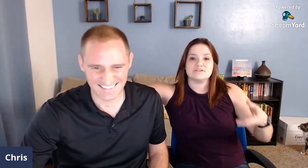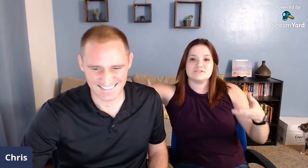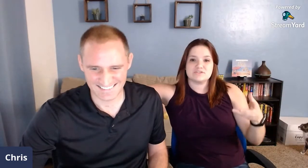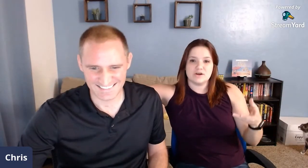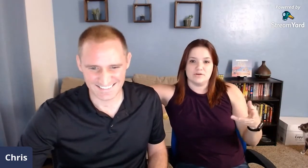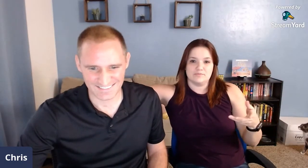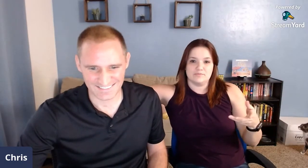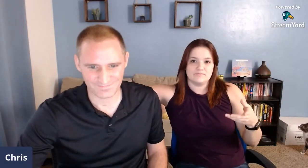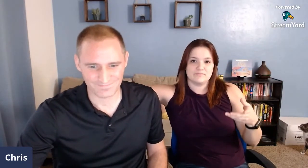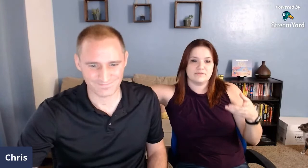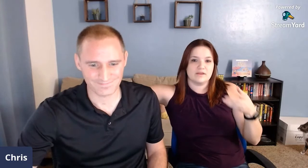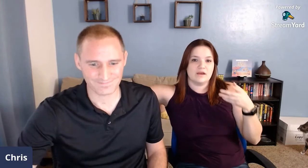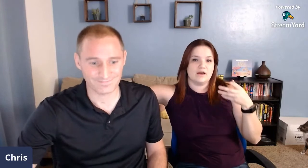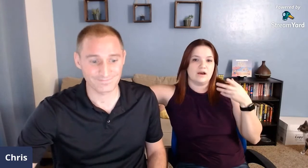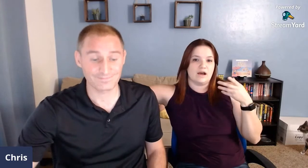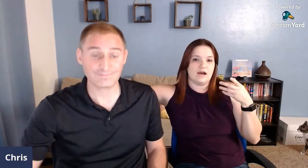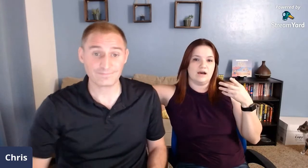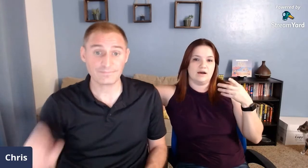Okay. So,